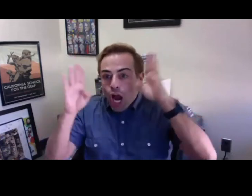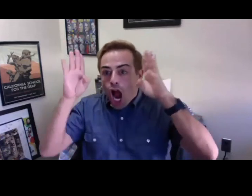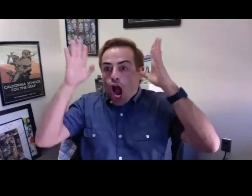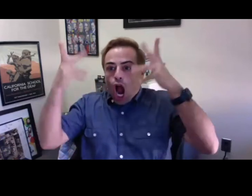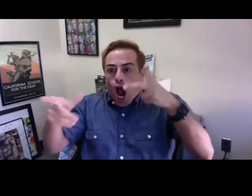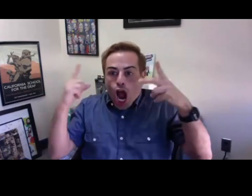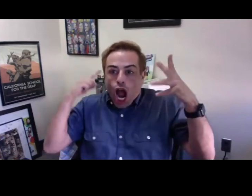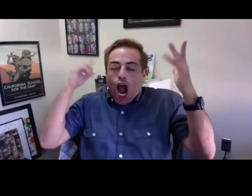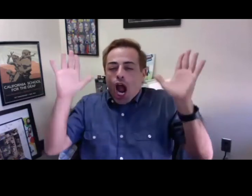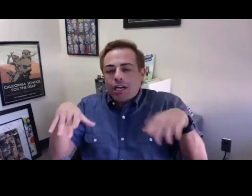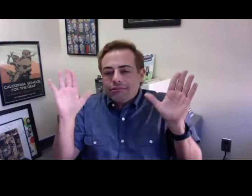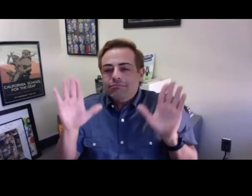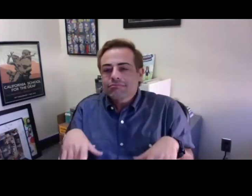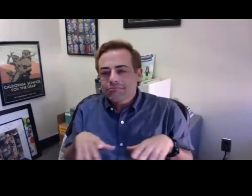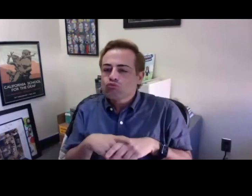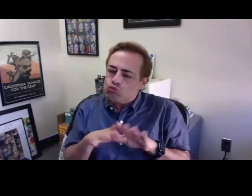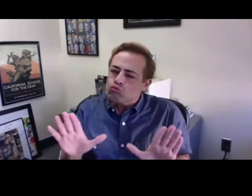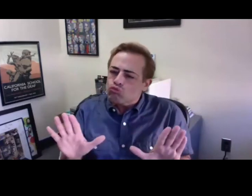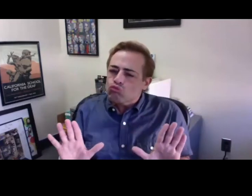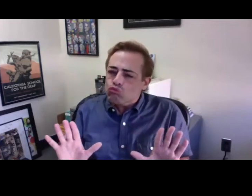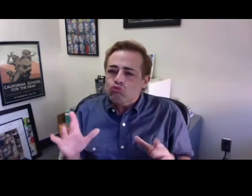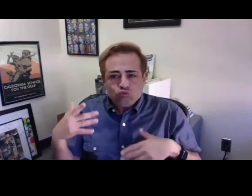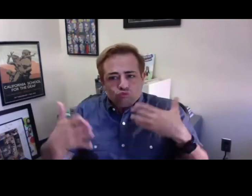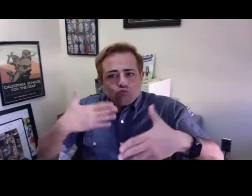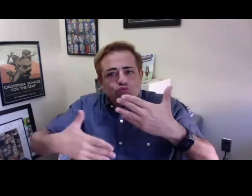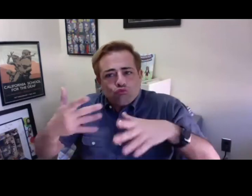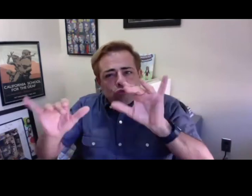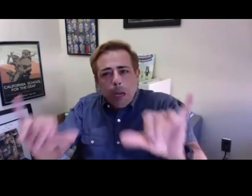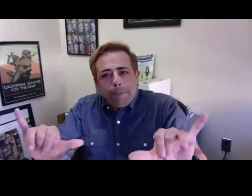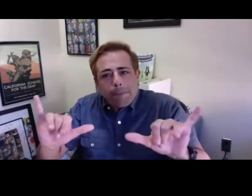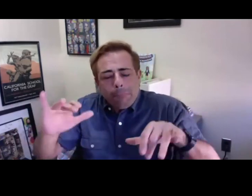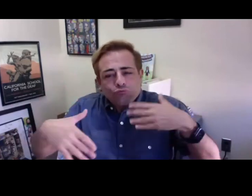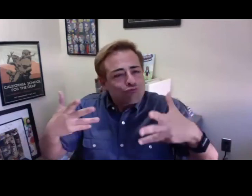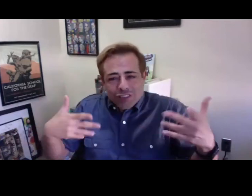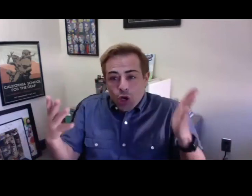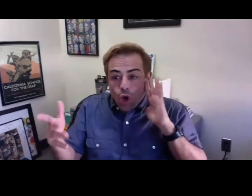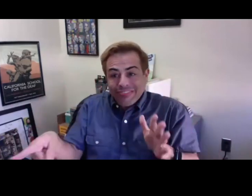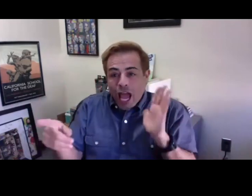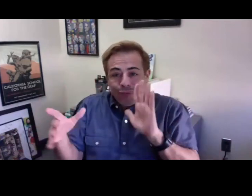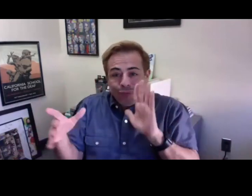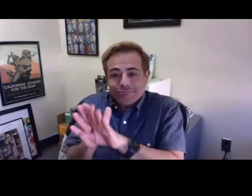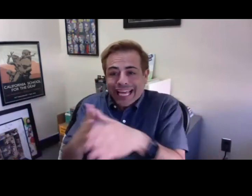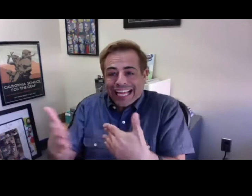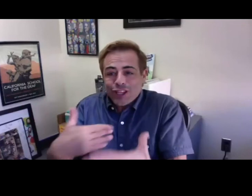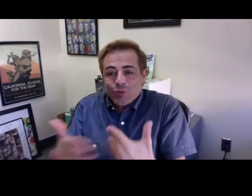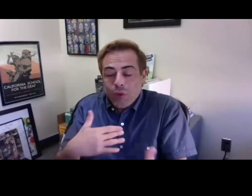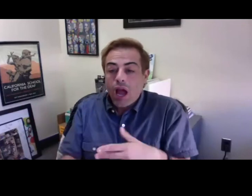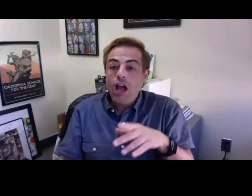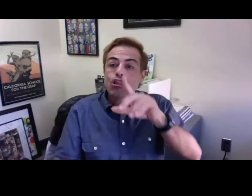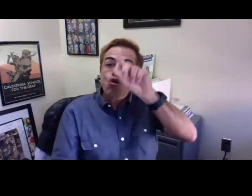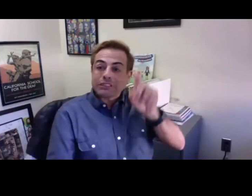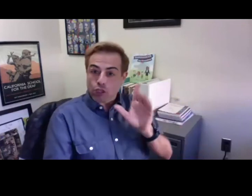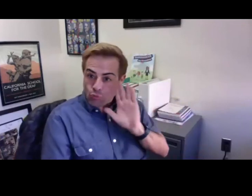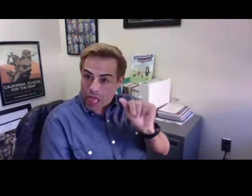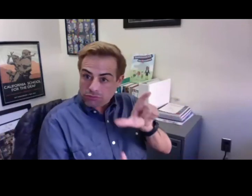don't repeat all of our old mistakes. Sometimes you might hear things that may sound scary, but a lot of those